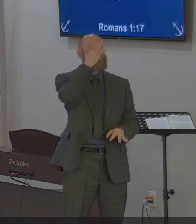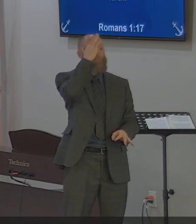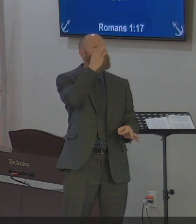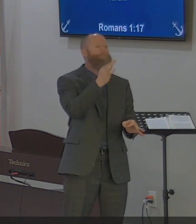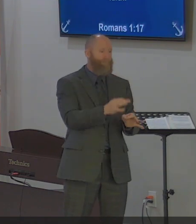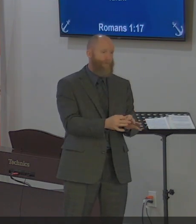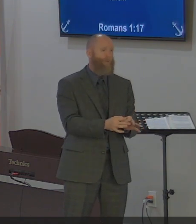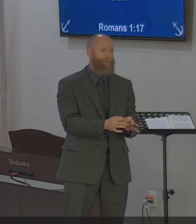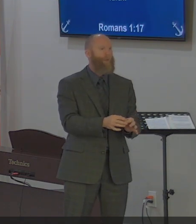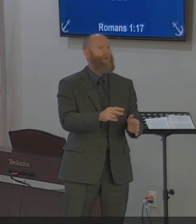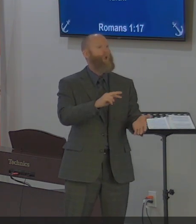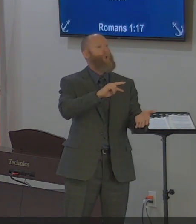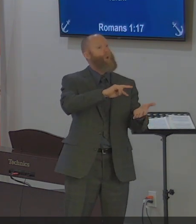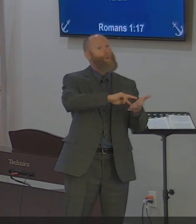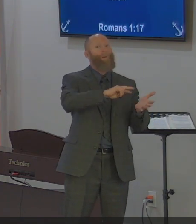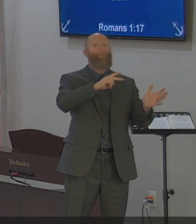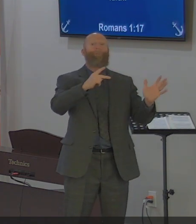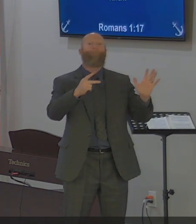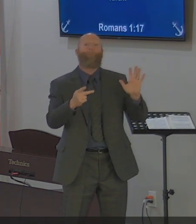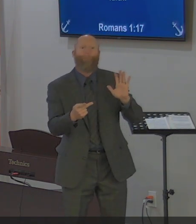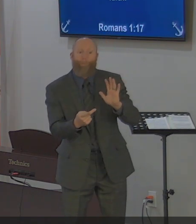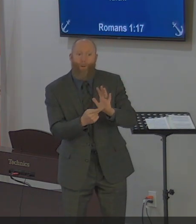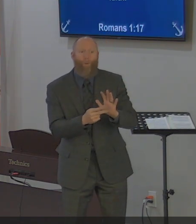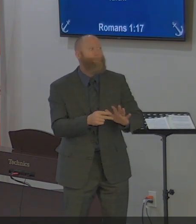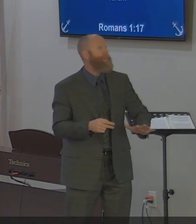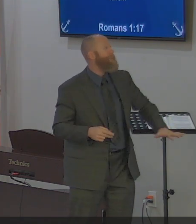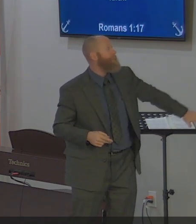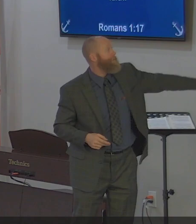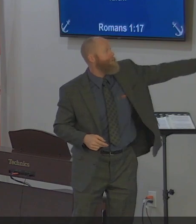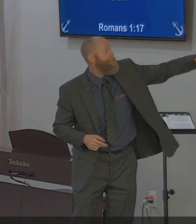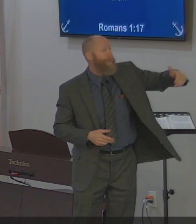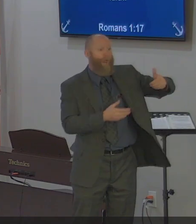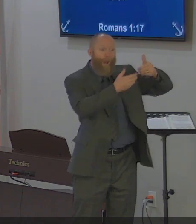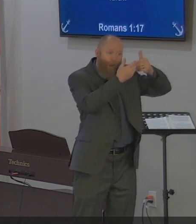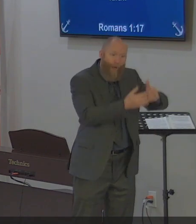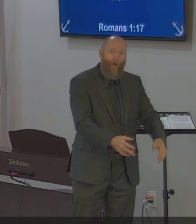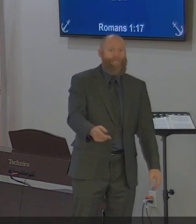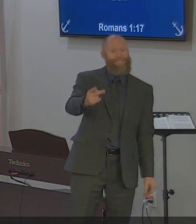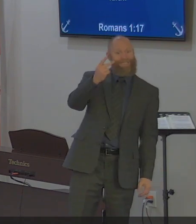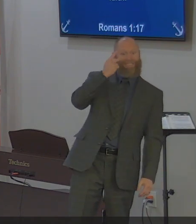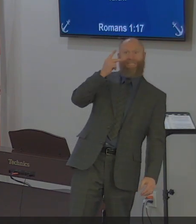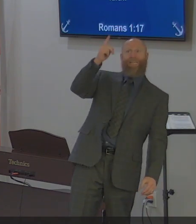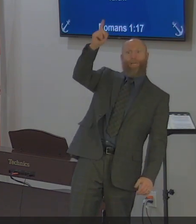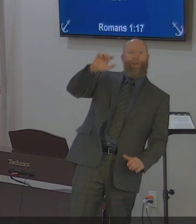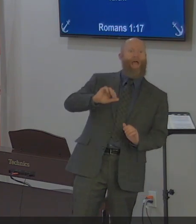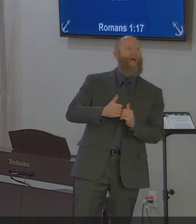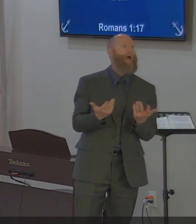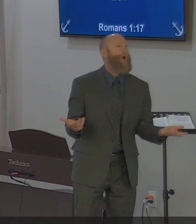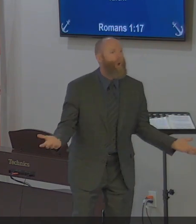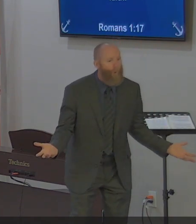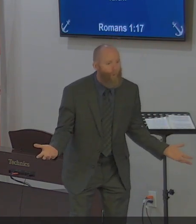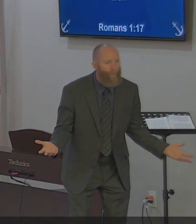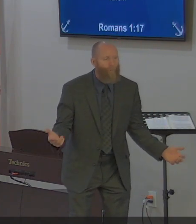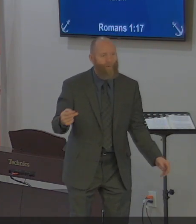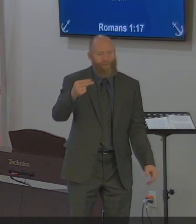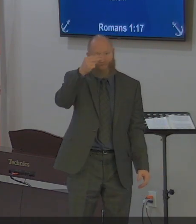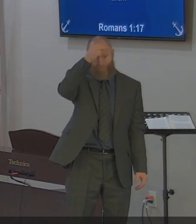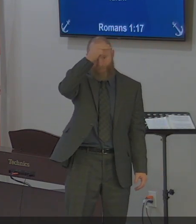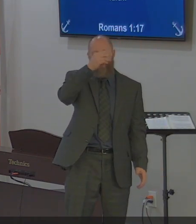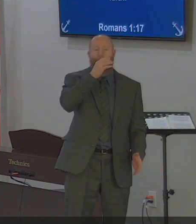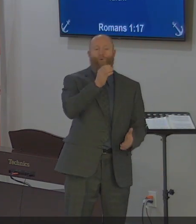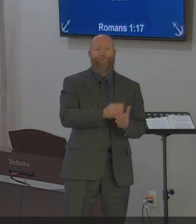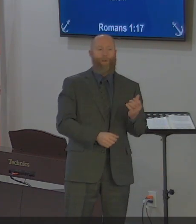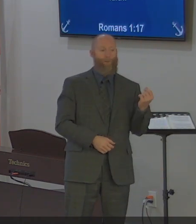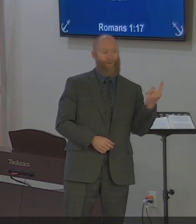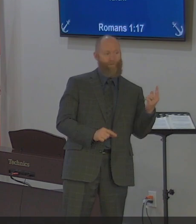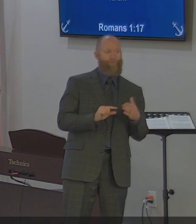lost world, our faith. If you would, look at verse 4. It says,